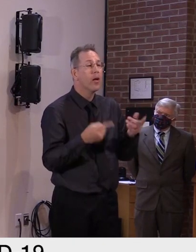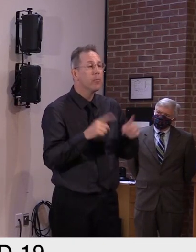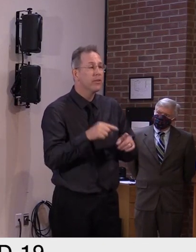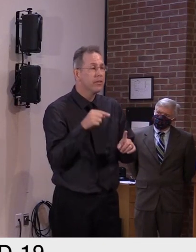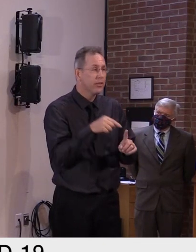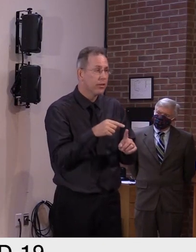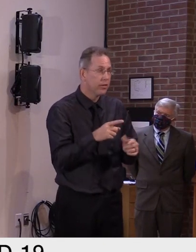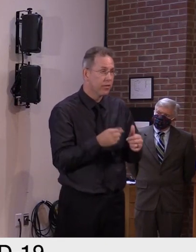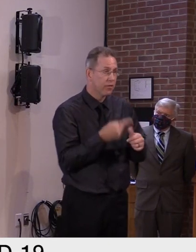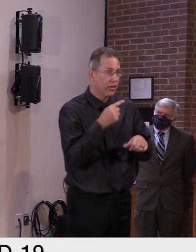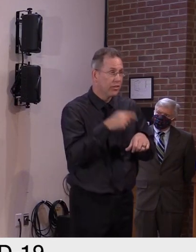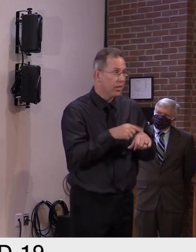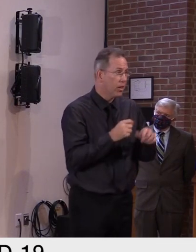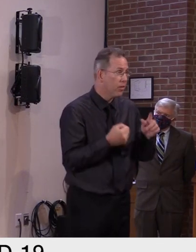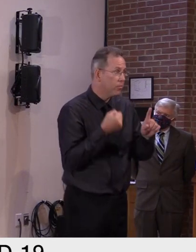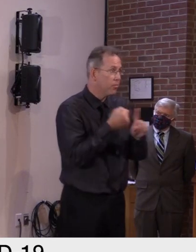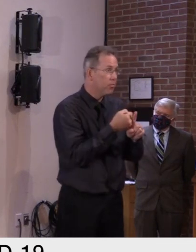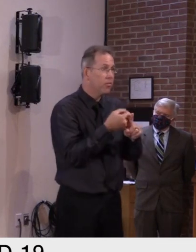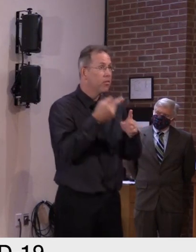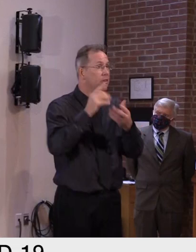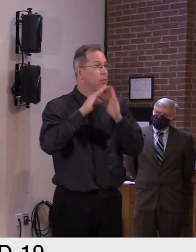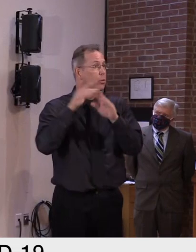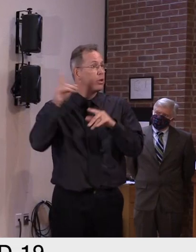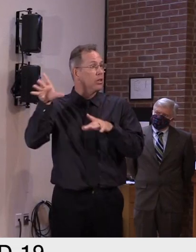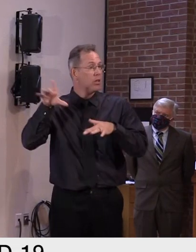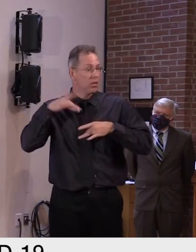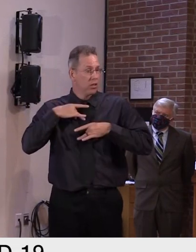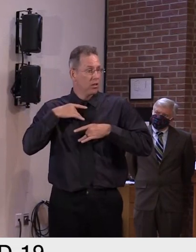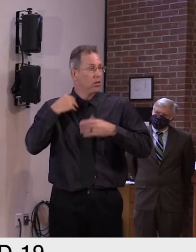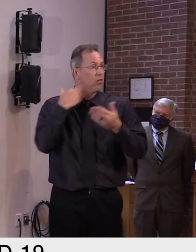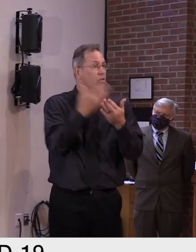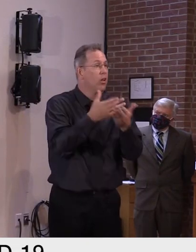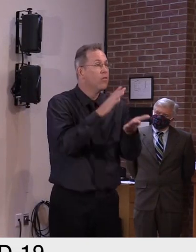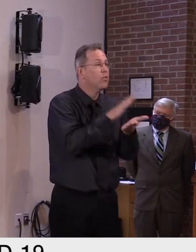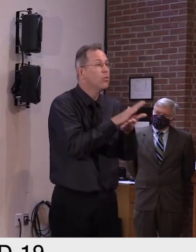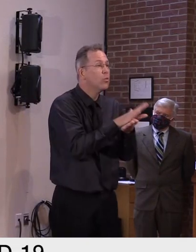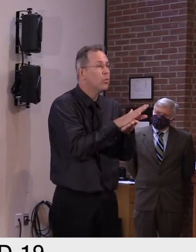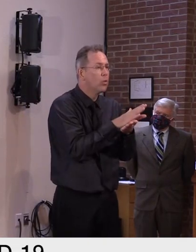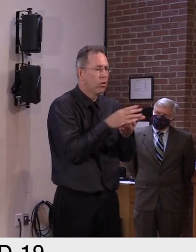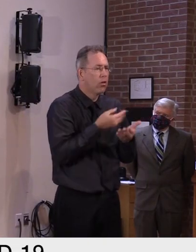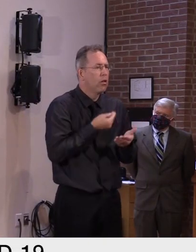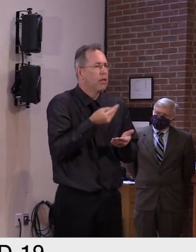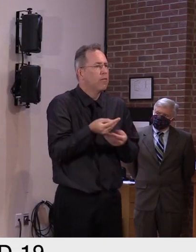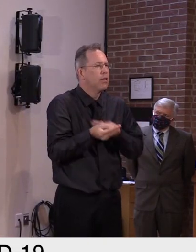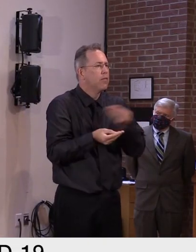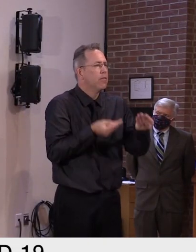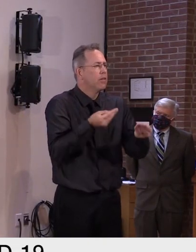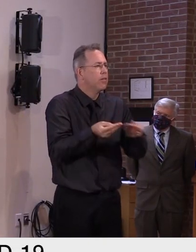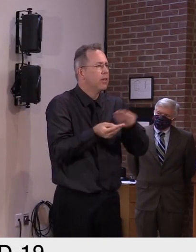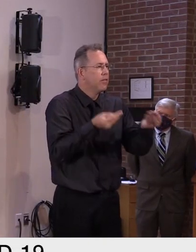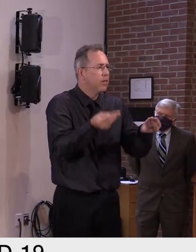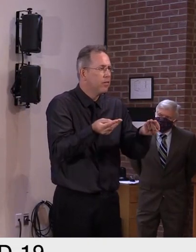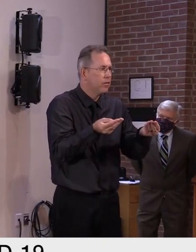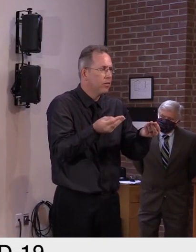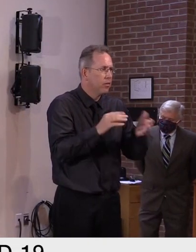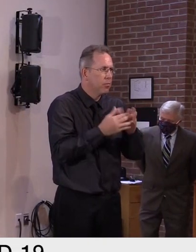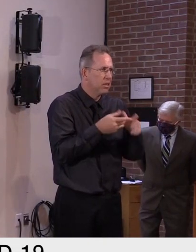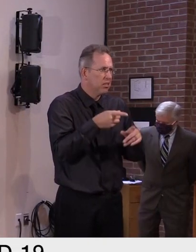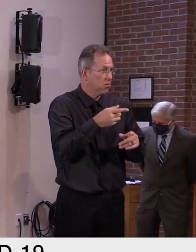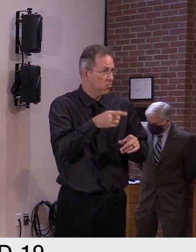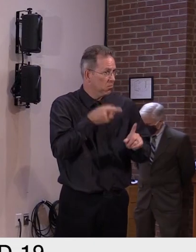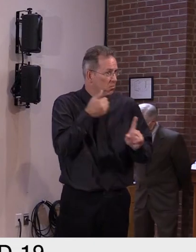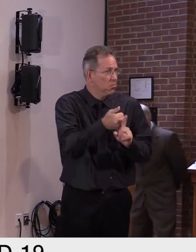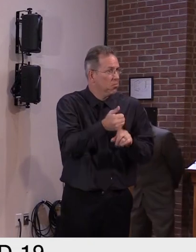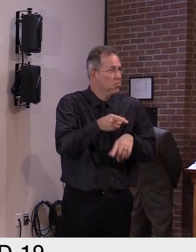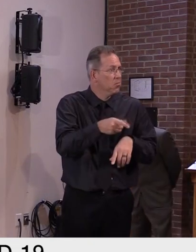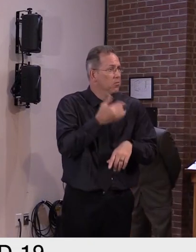transmission did occur within the school. Now, it doesn't mean the school was not doing what a school should do in